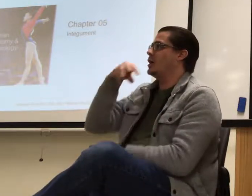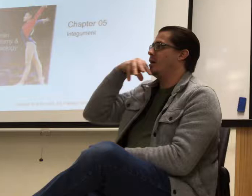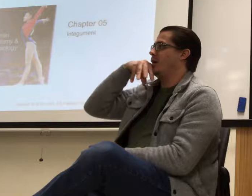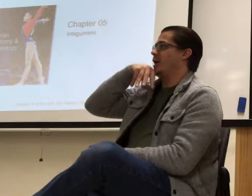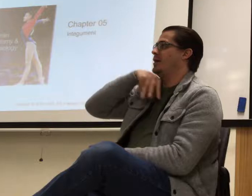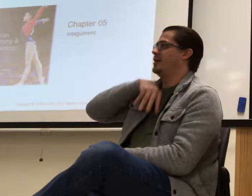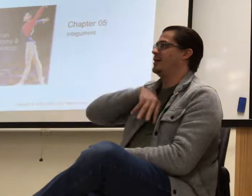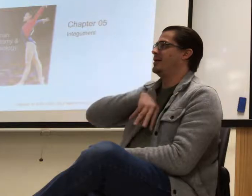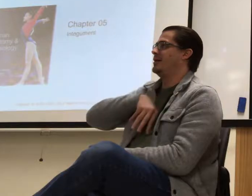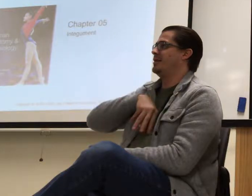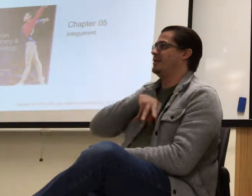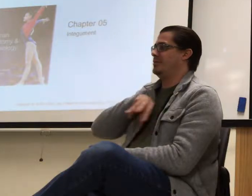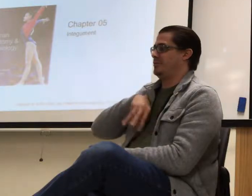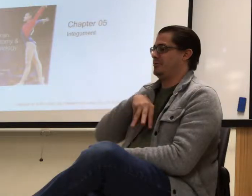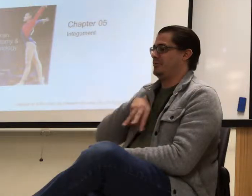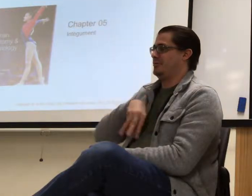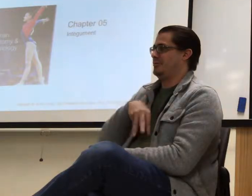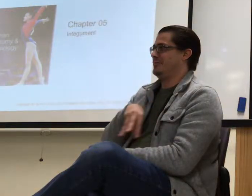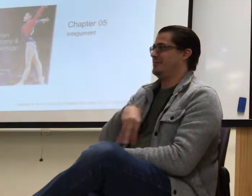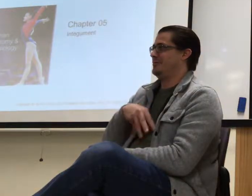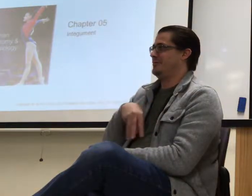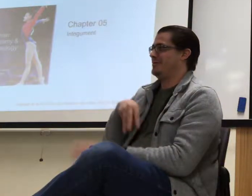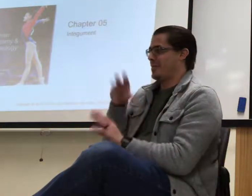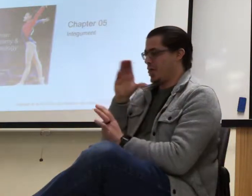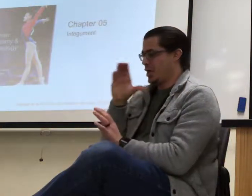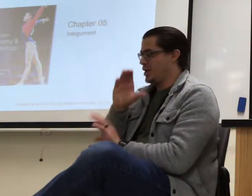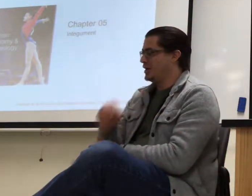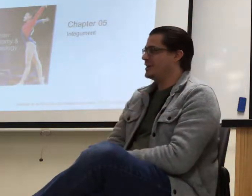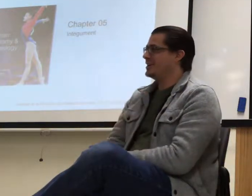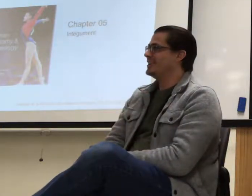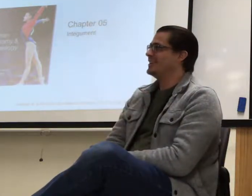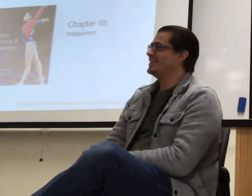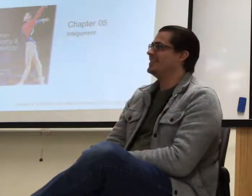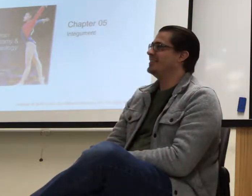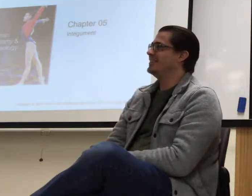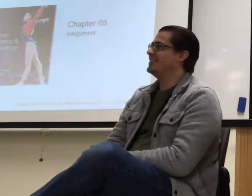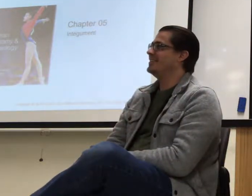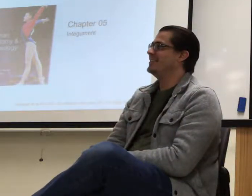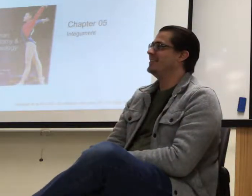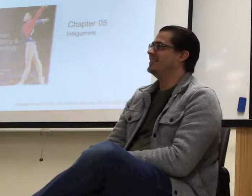We'll get started here. We'll talk about the integumentary system.